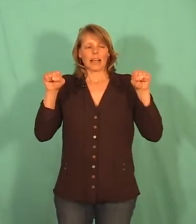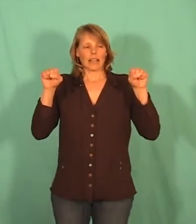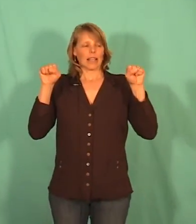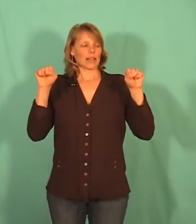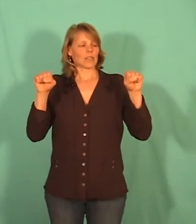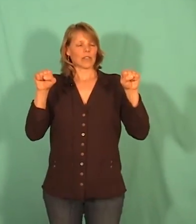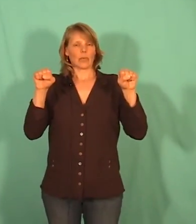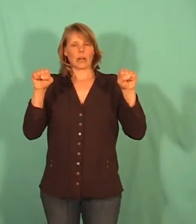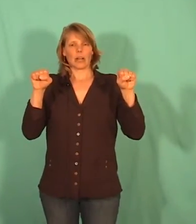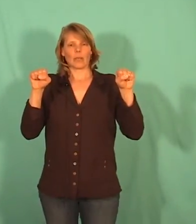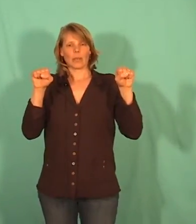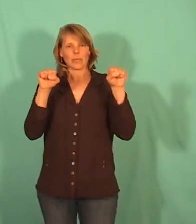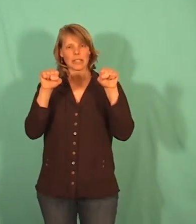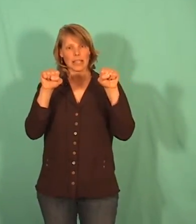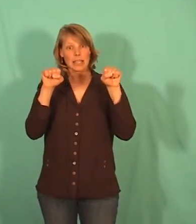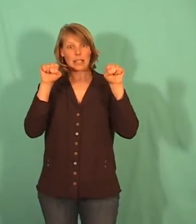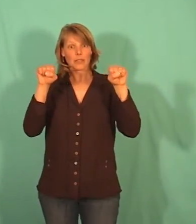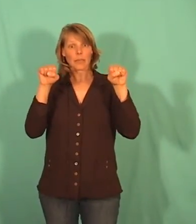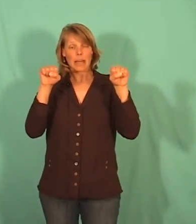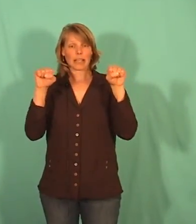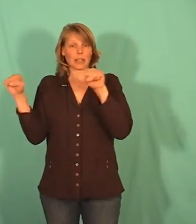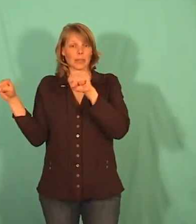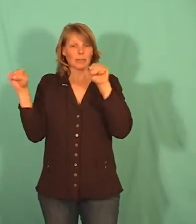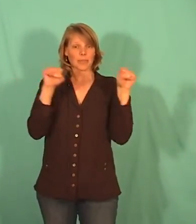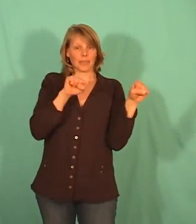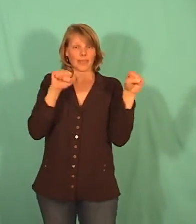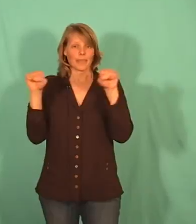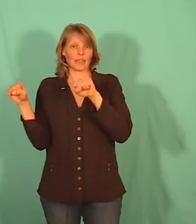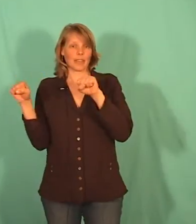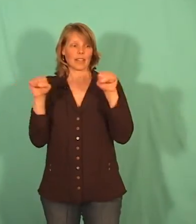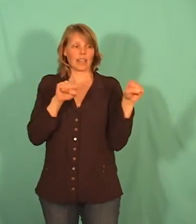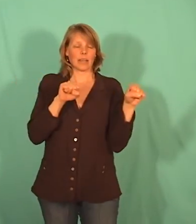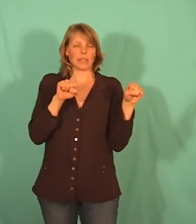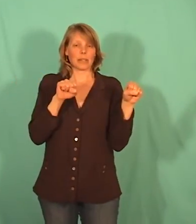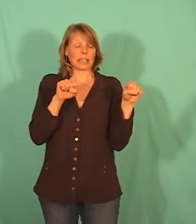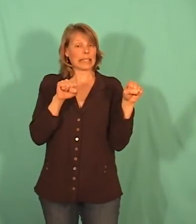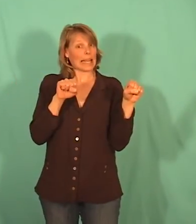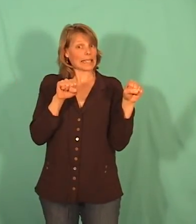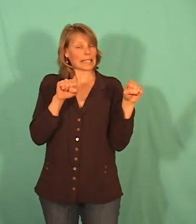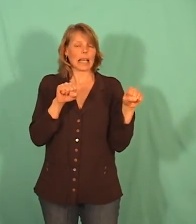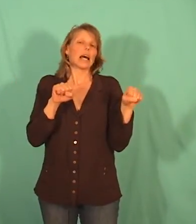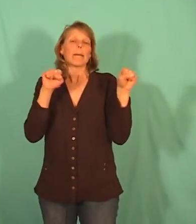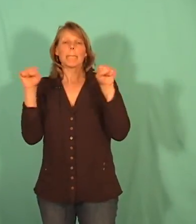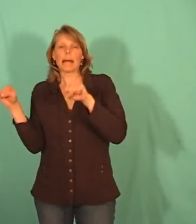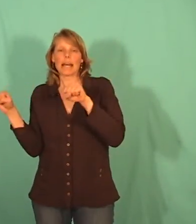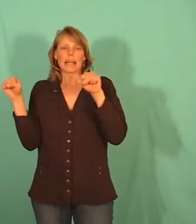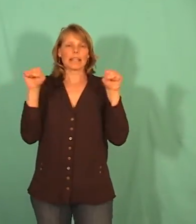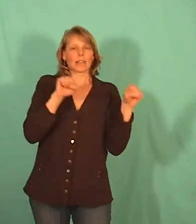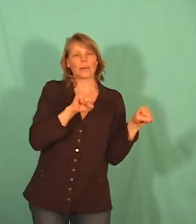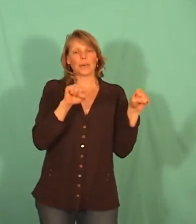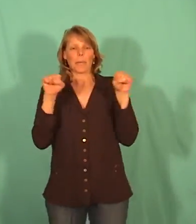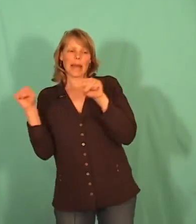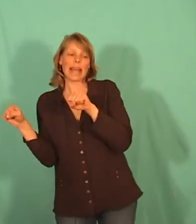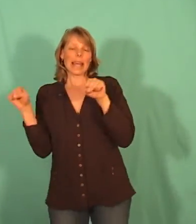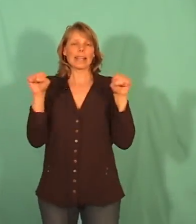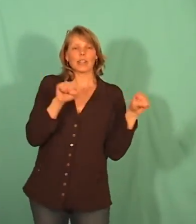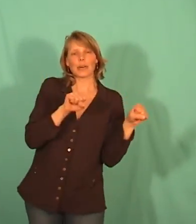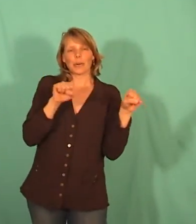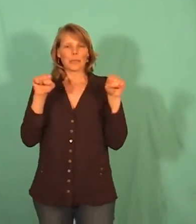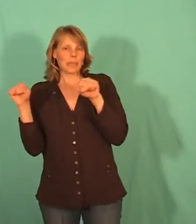Anyhow, so we would sign this for mango, and we'd do a little dance. Mango, mango, makes